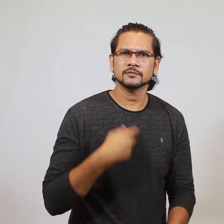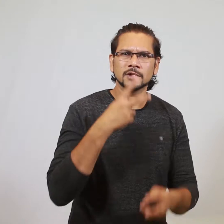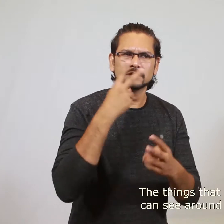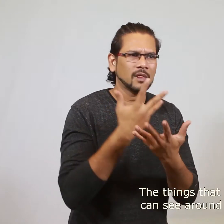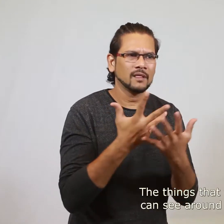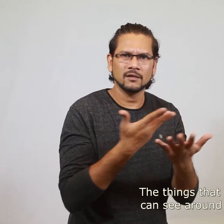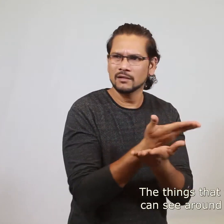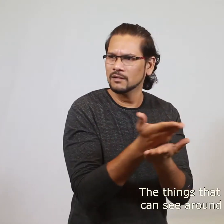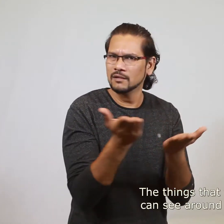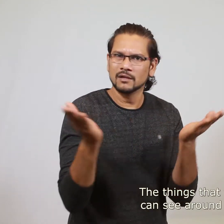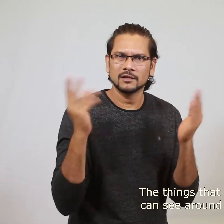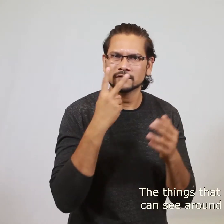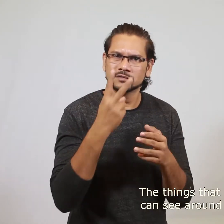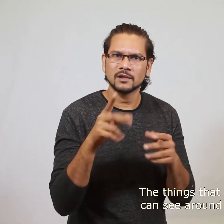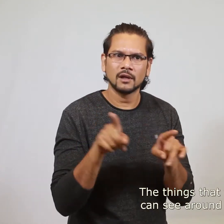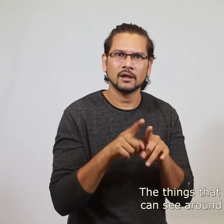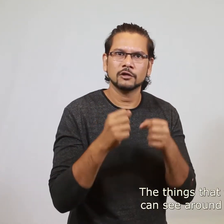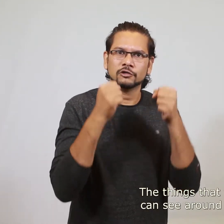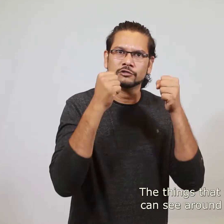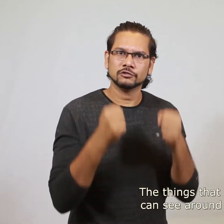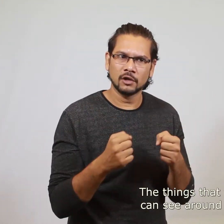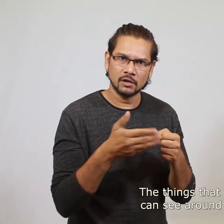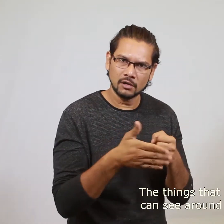The things that we can see around us,